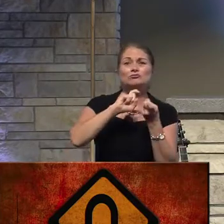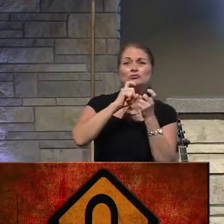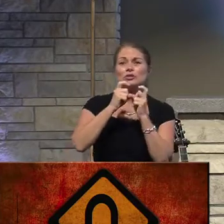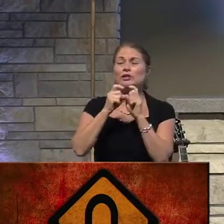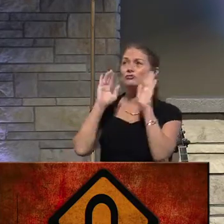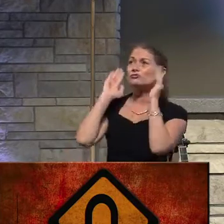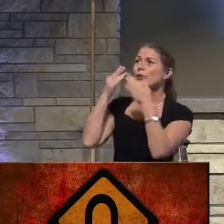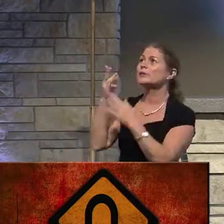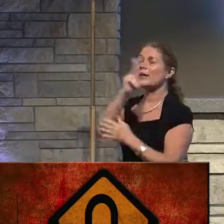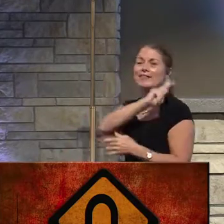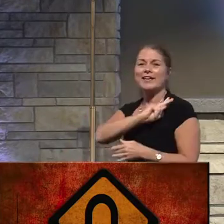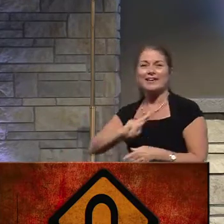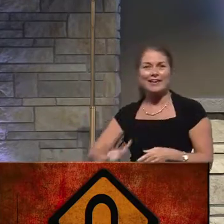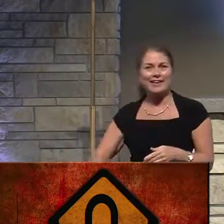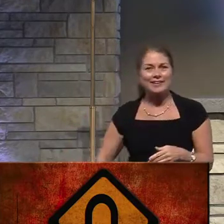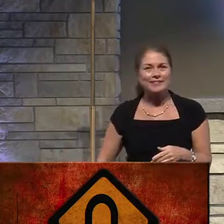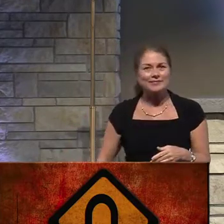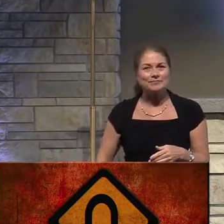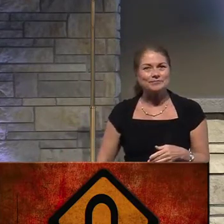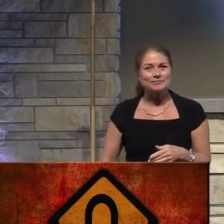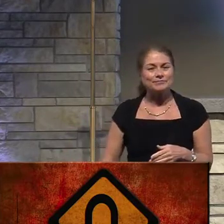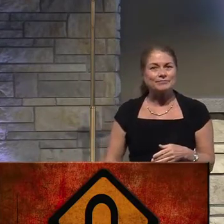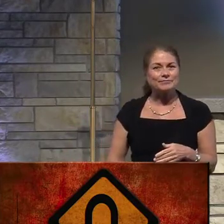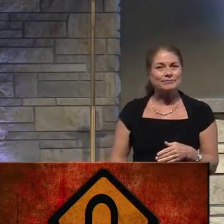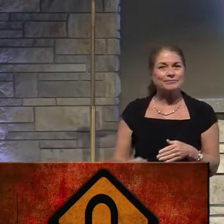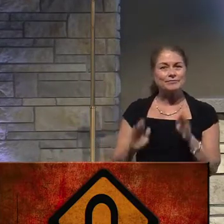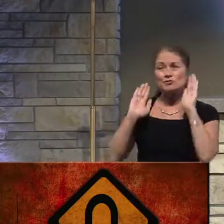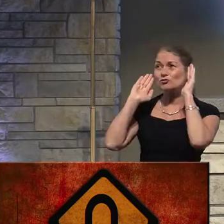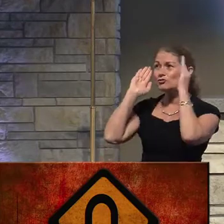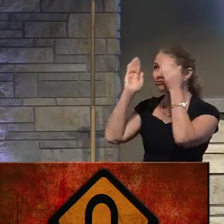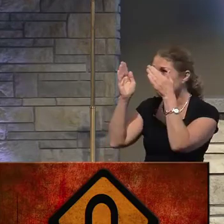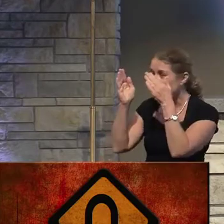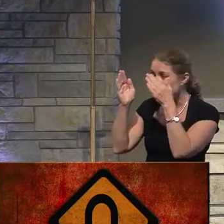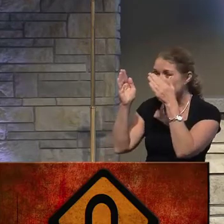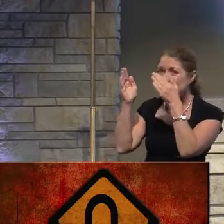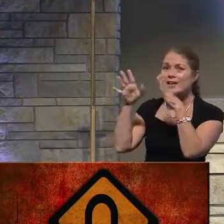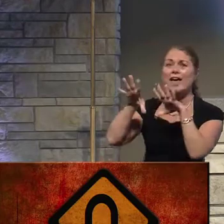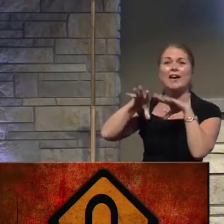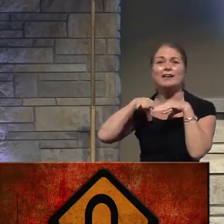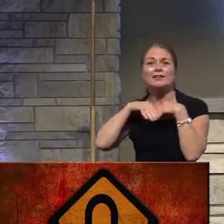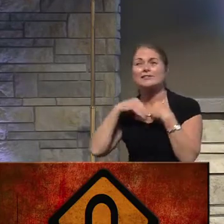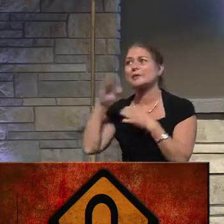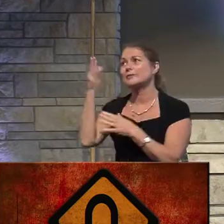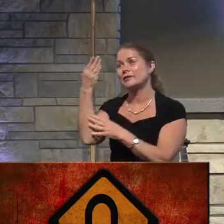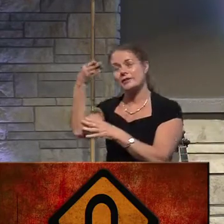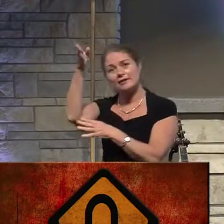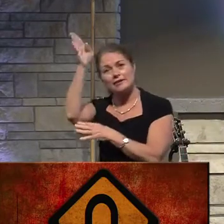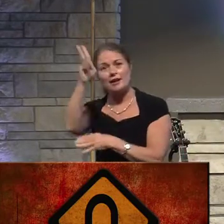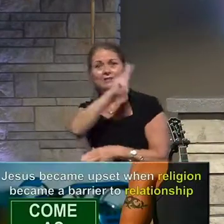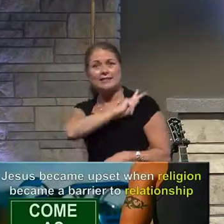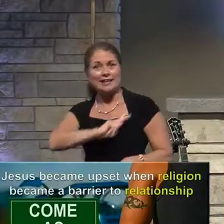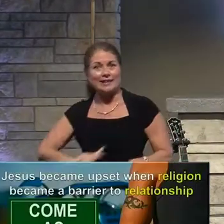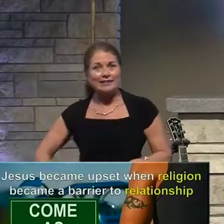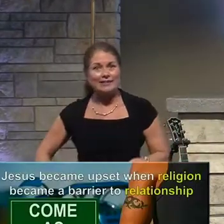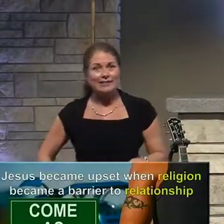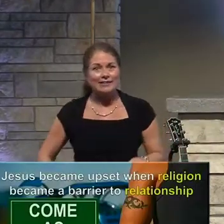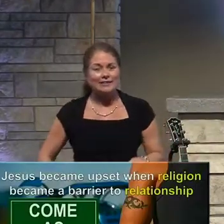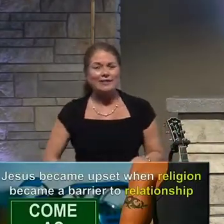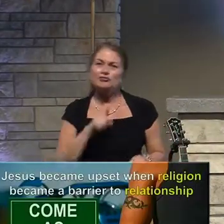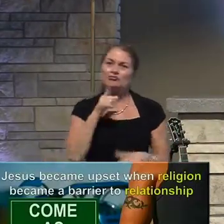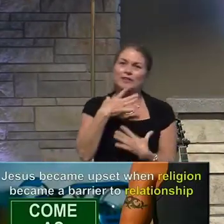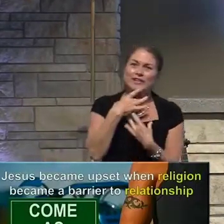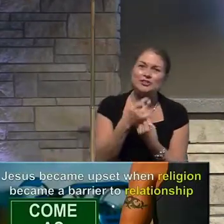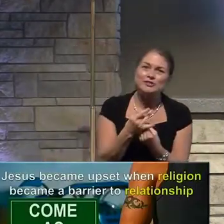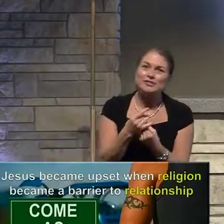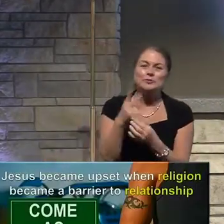king. In other words, face and embrace the king. It's interesting. When